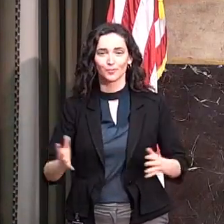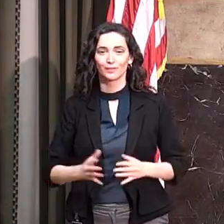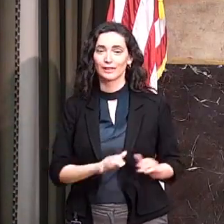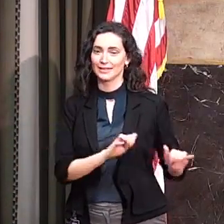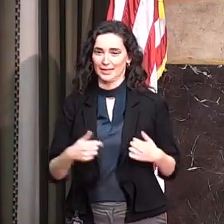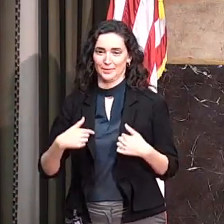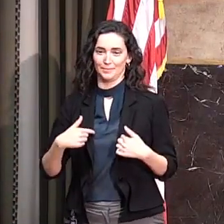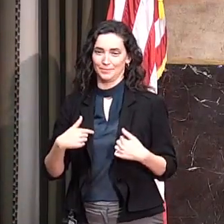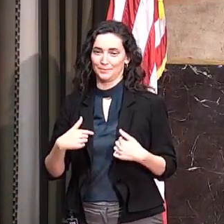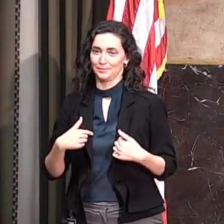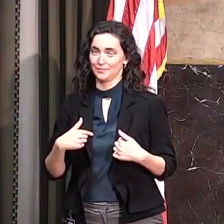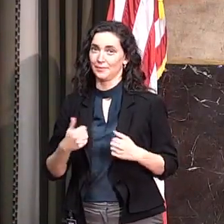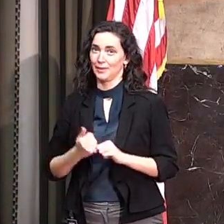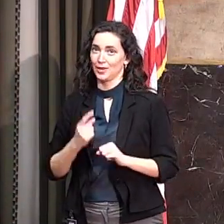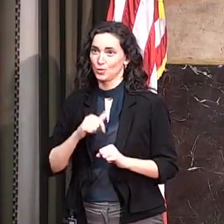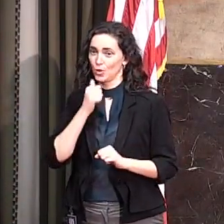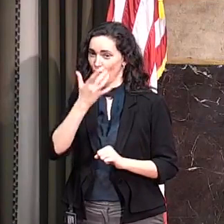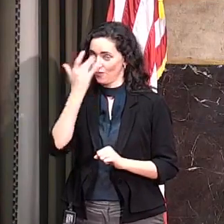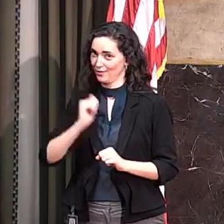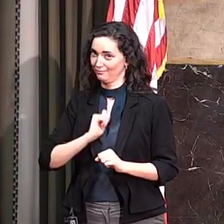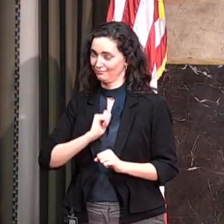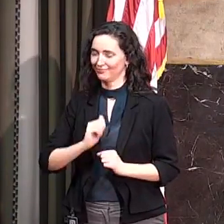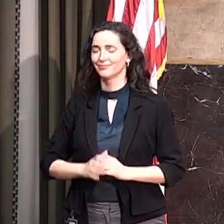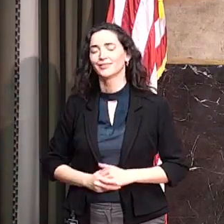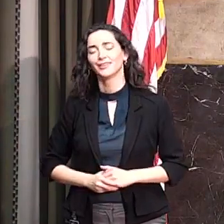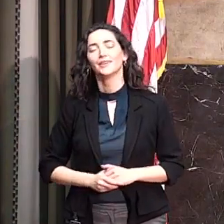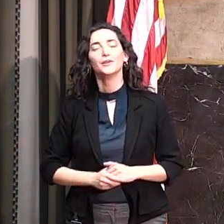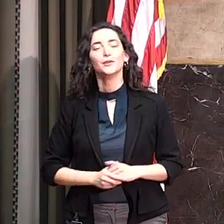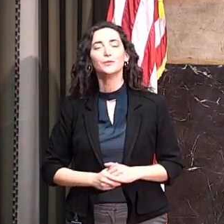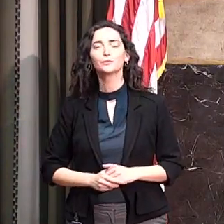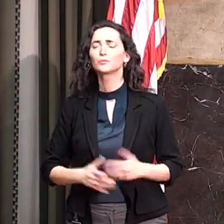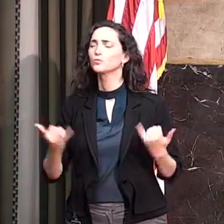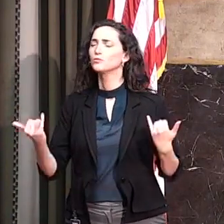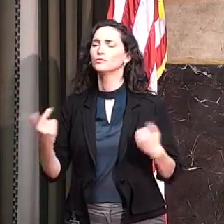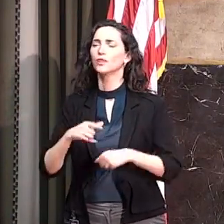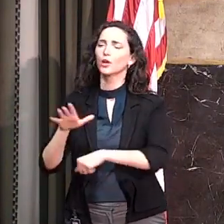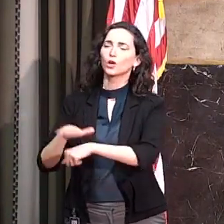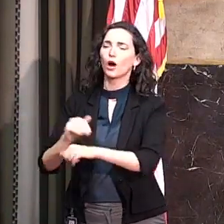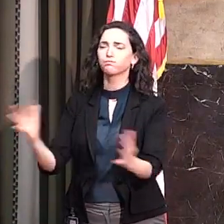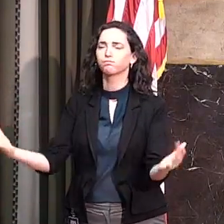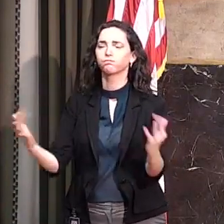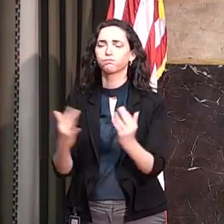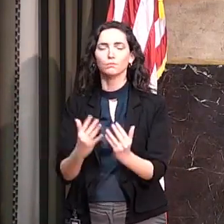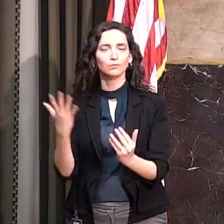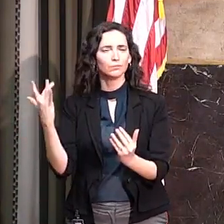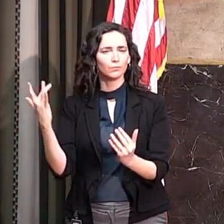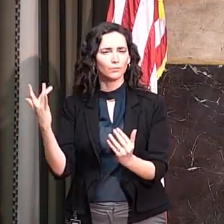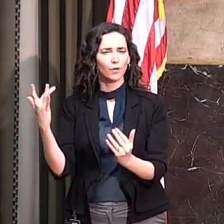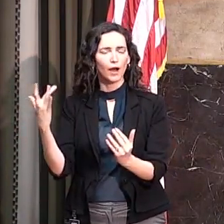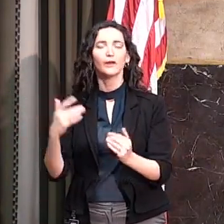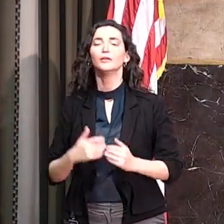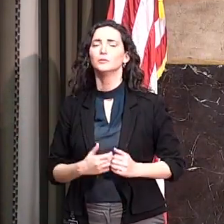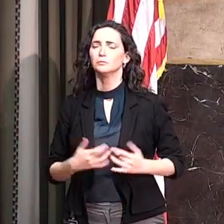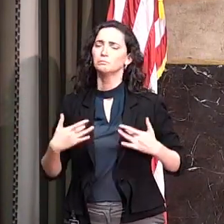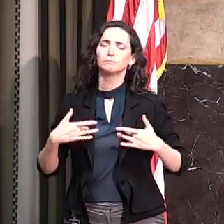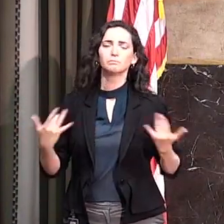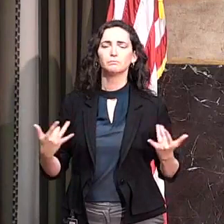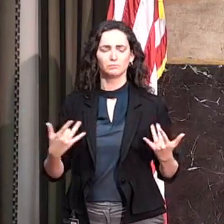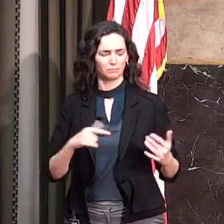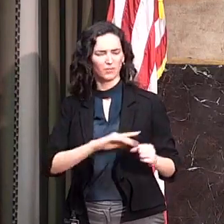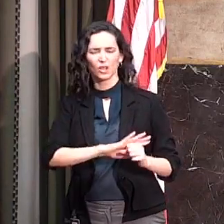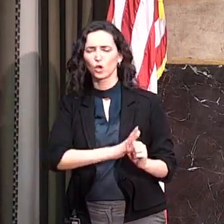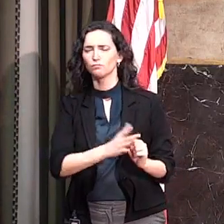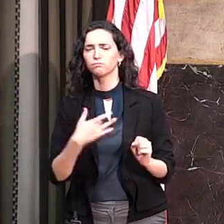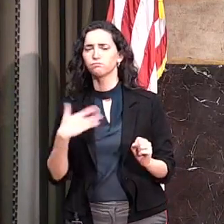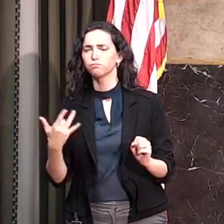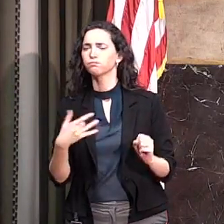do my very best to make sure I don't forget that myself. We call this press conference because I briefly want to go over some COVID updates and then give